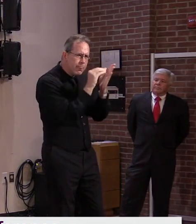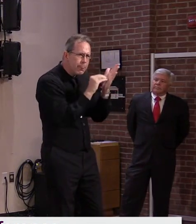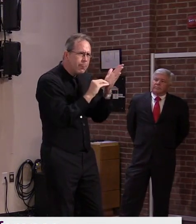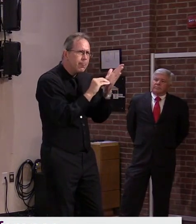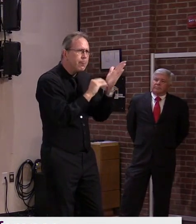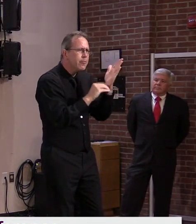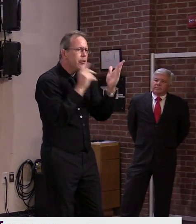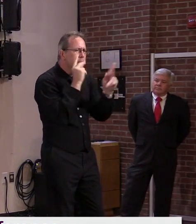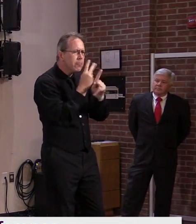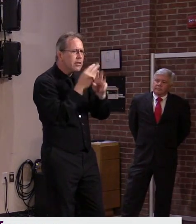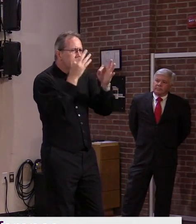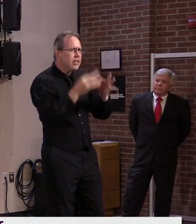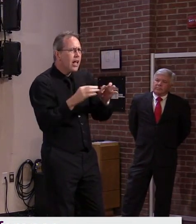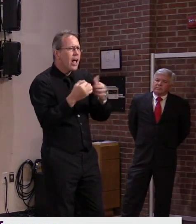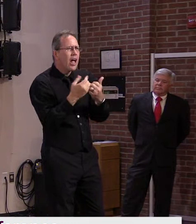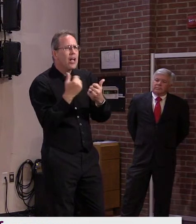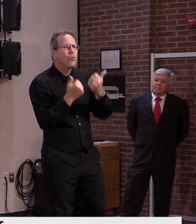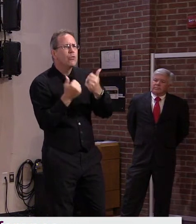district across the state.